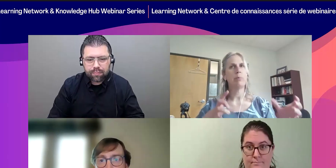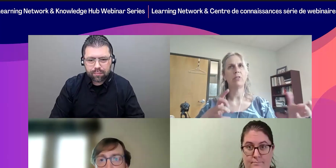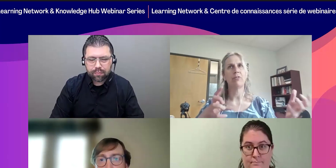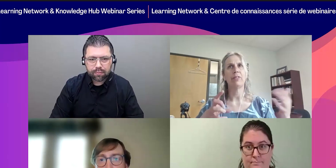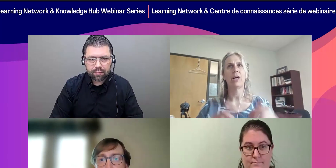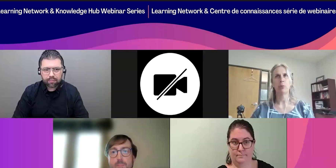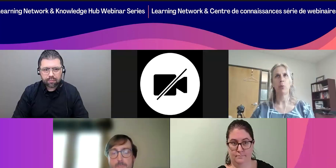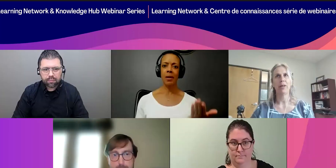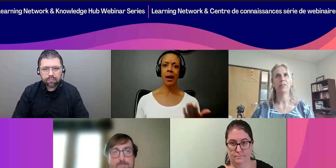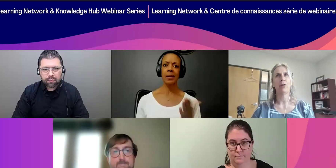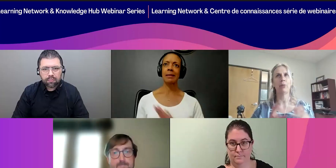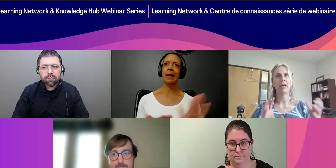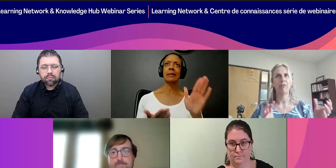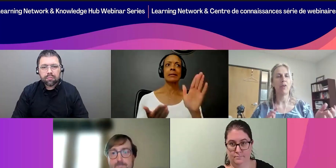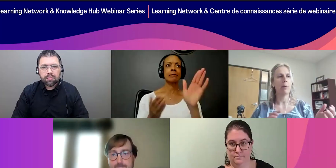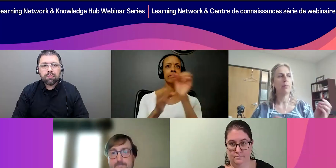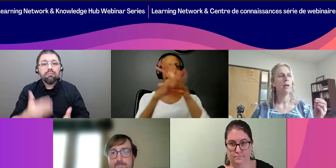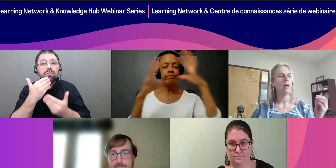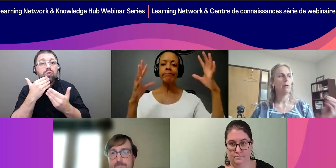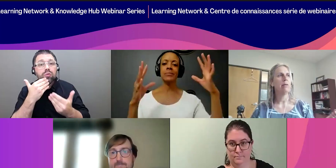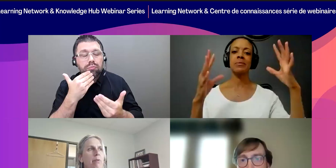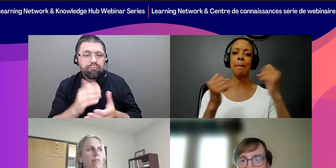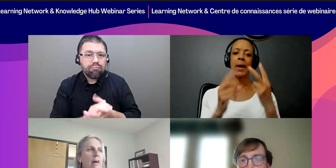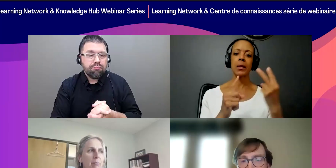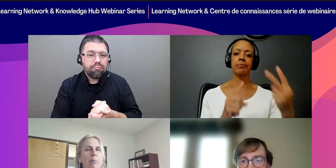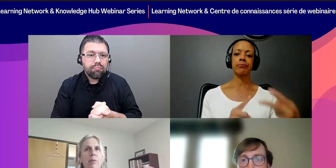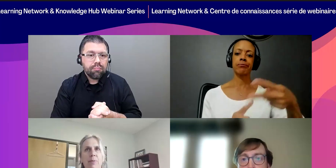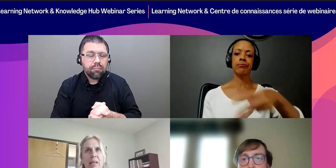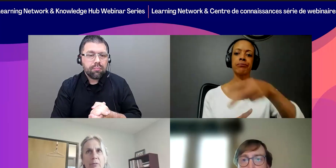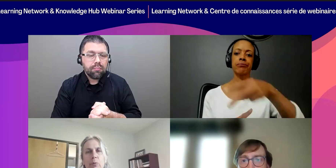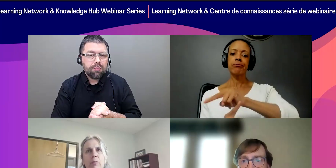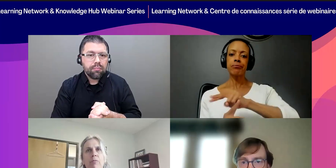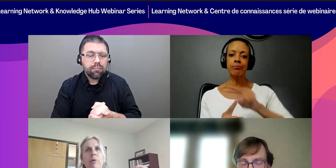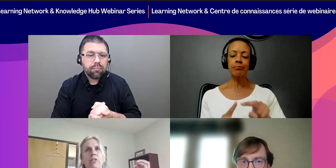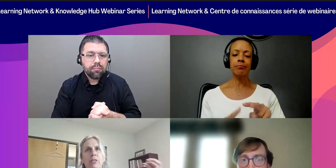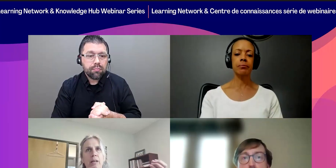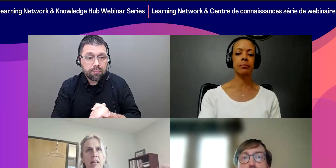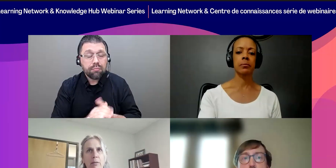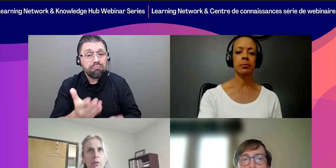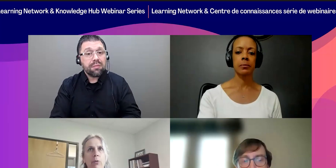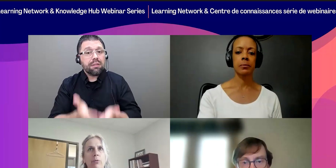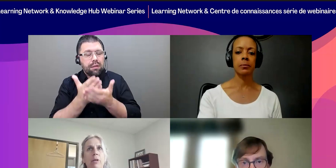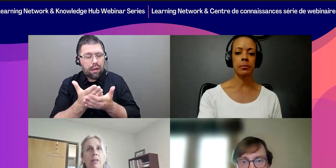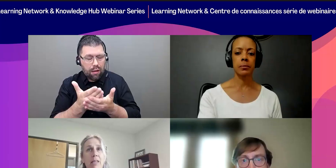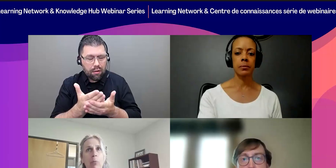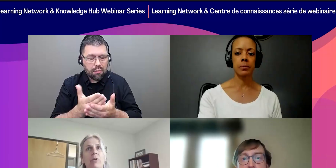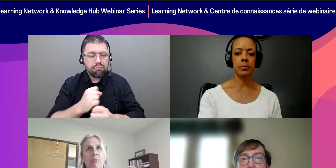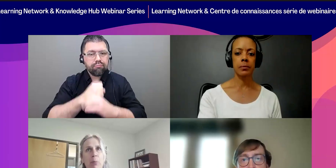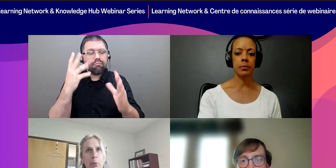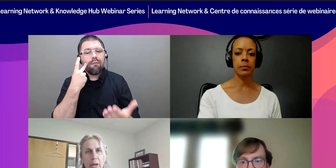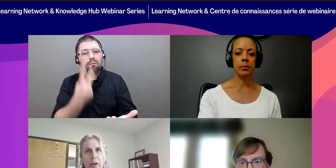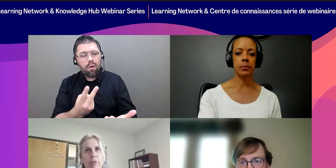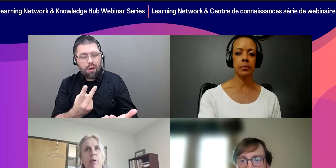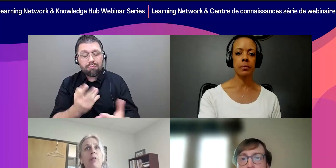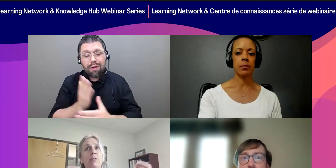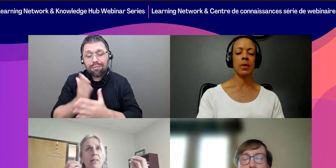the multiple different touch points, all the way from how do we provide people themselves with information and those networks of